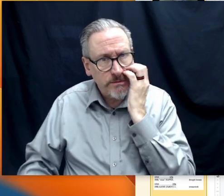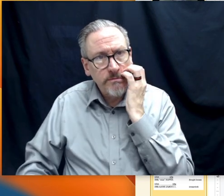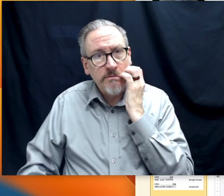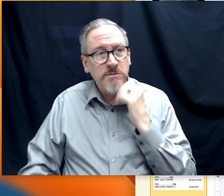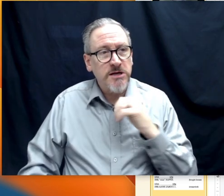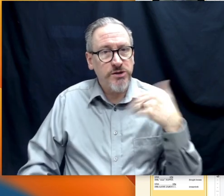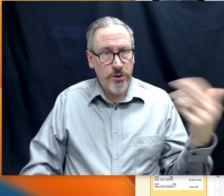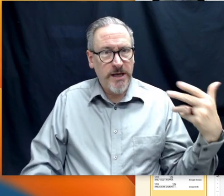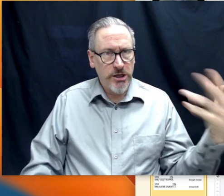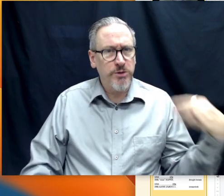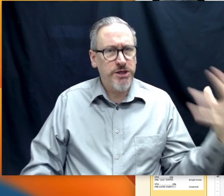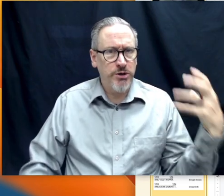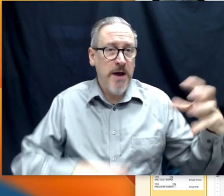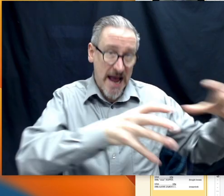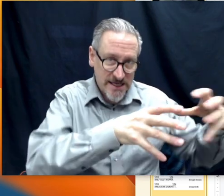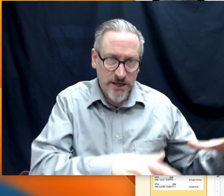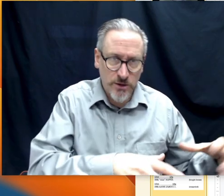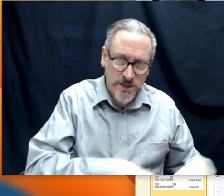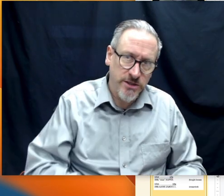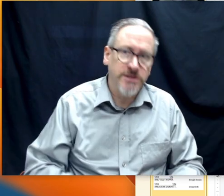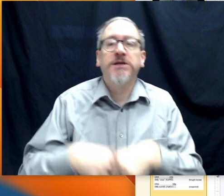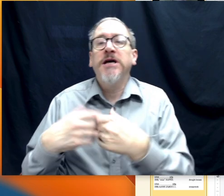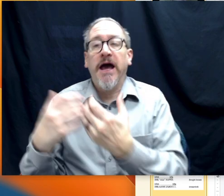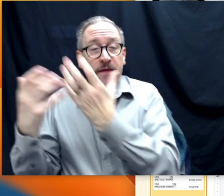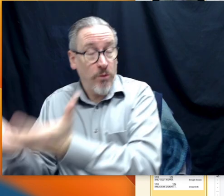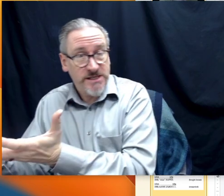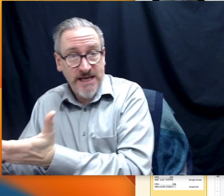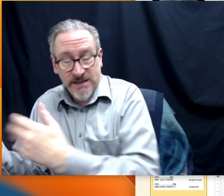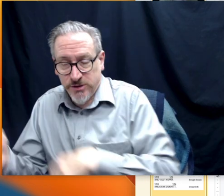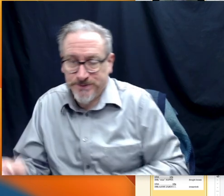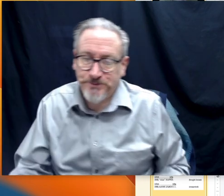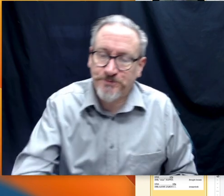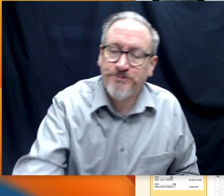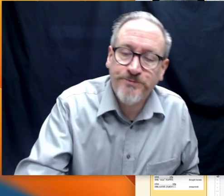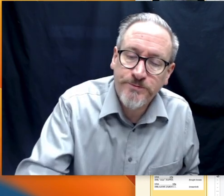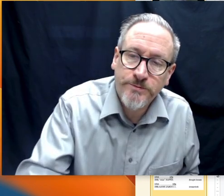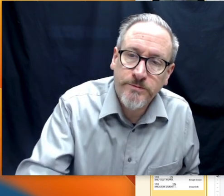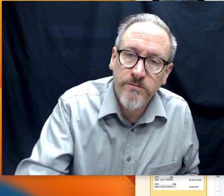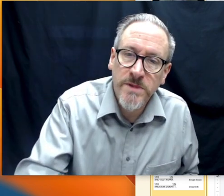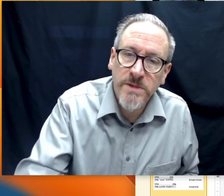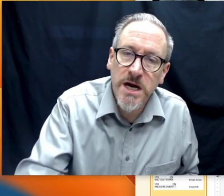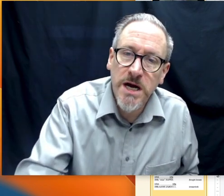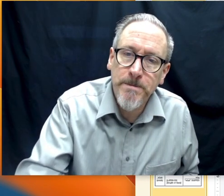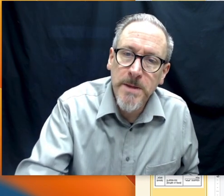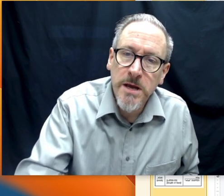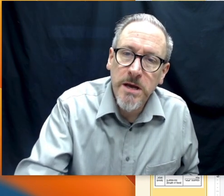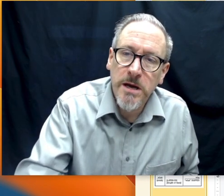question so you can get used to asking the questions. And then what's the answer?